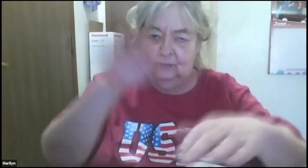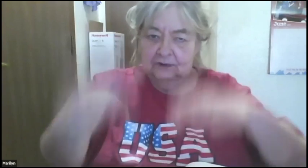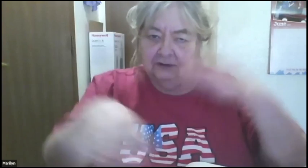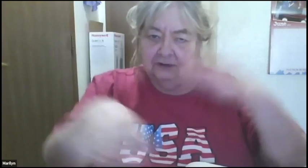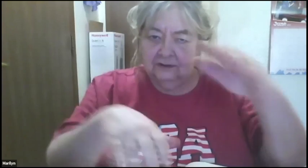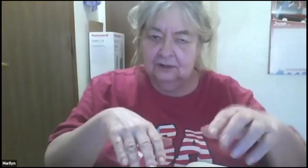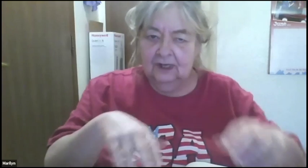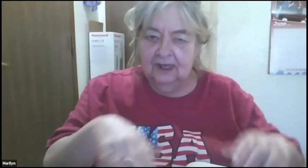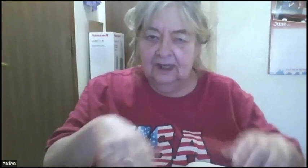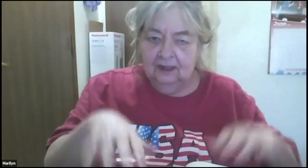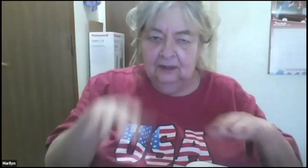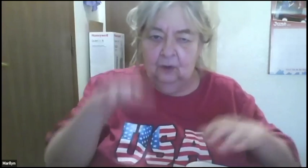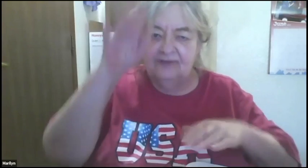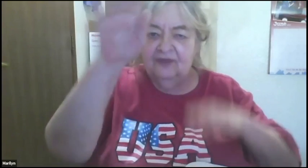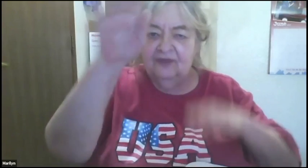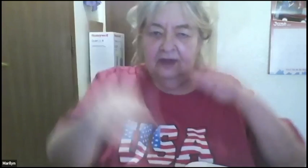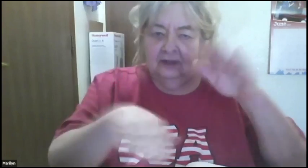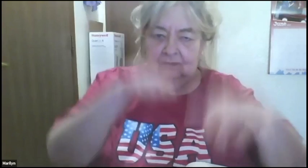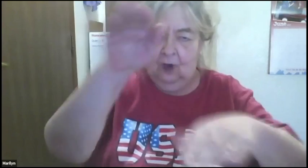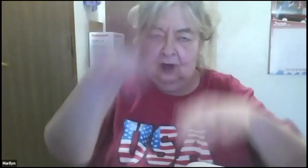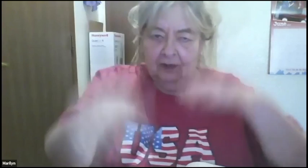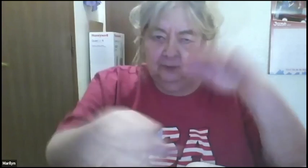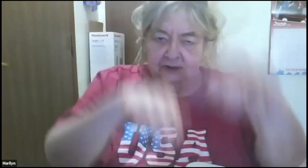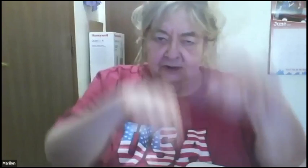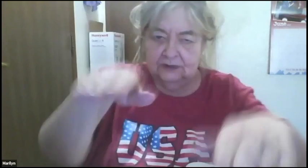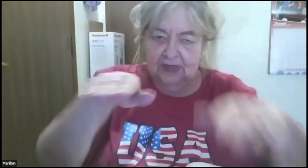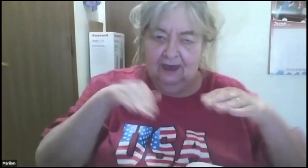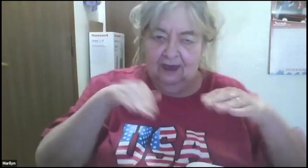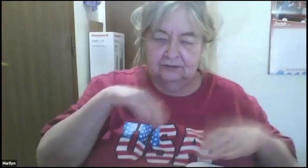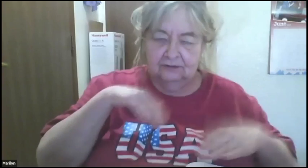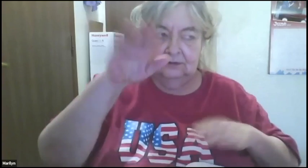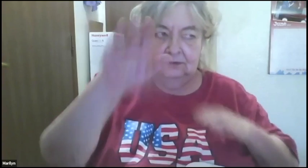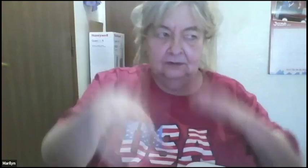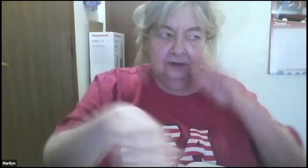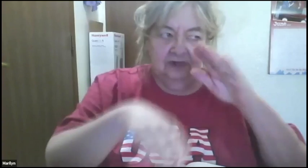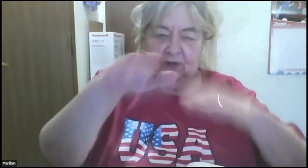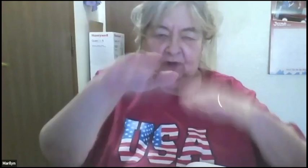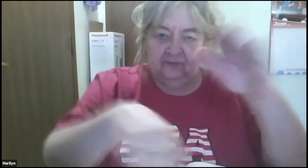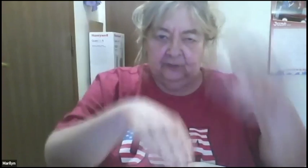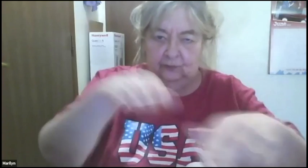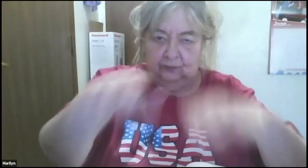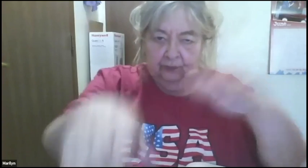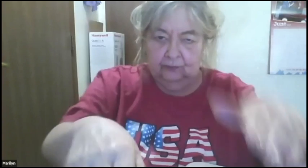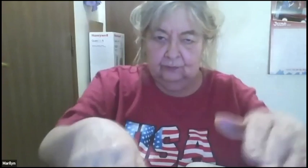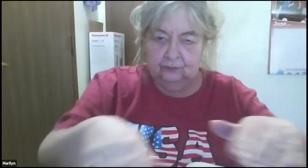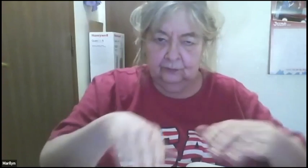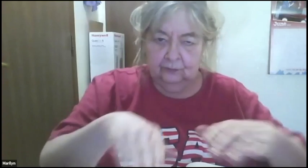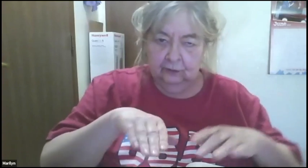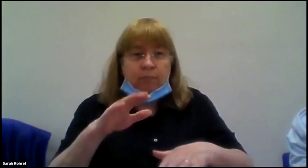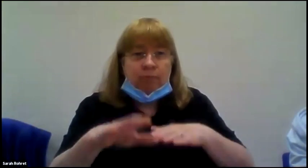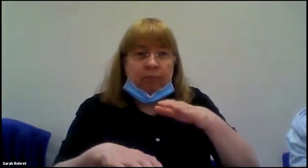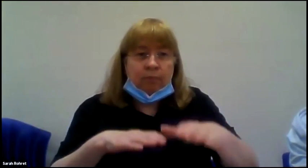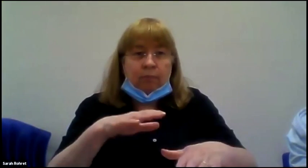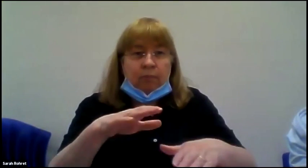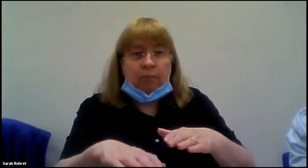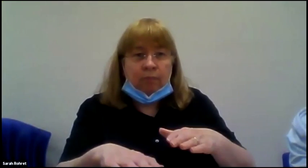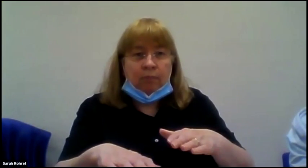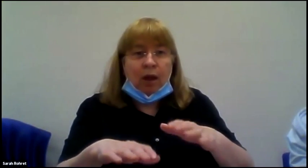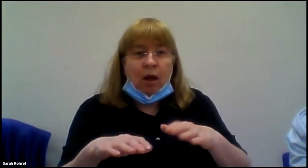was, Lou, I thought a walk was out in front of you. Yeah. Well,